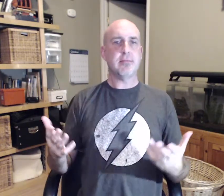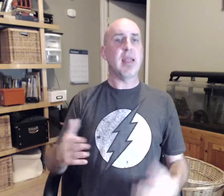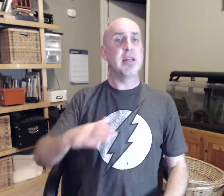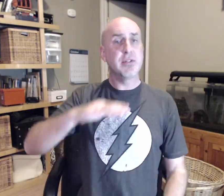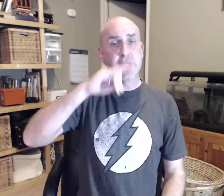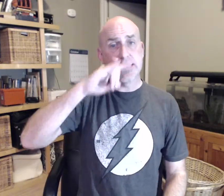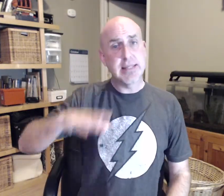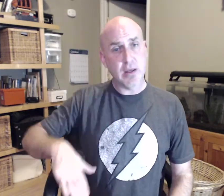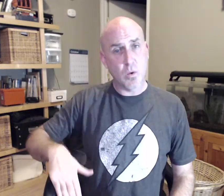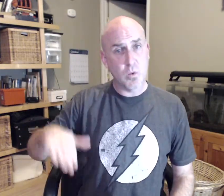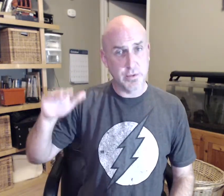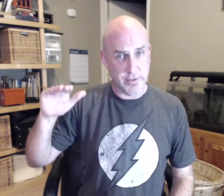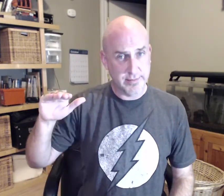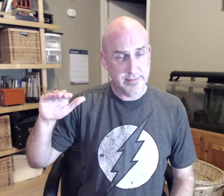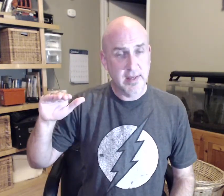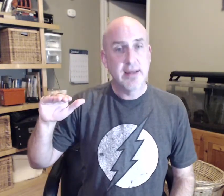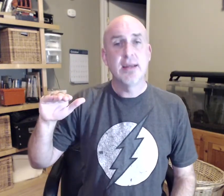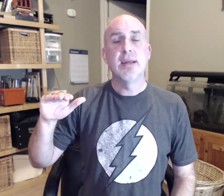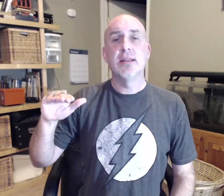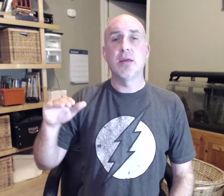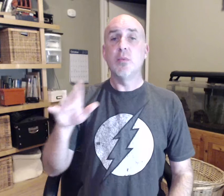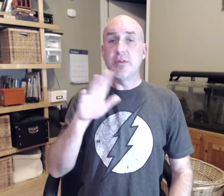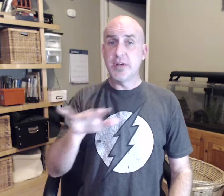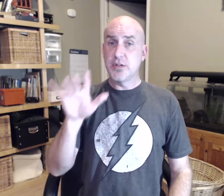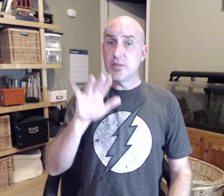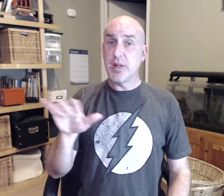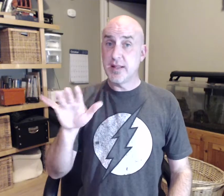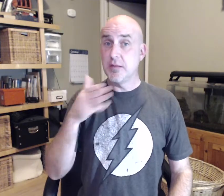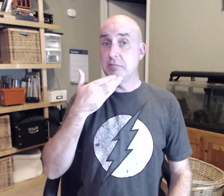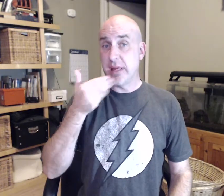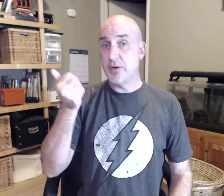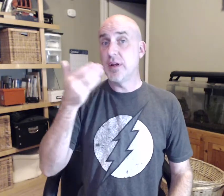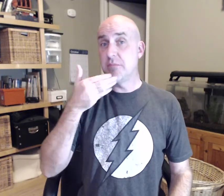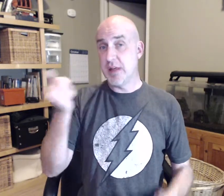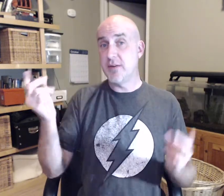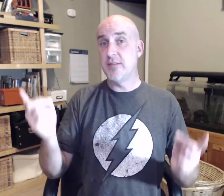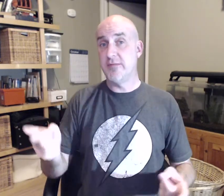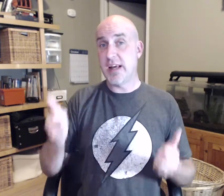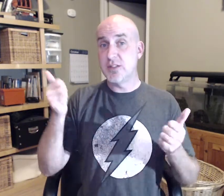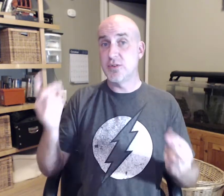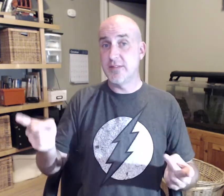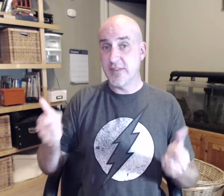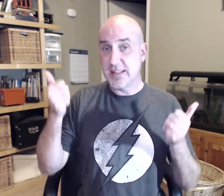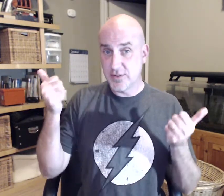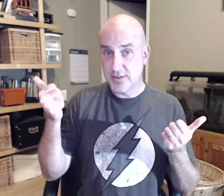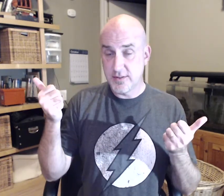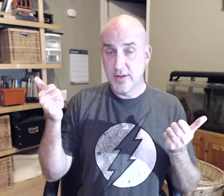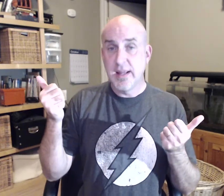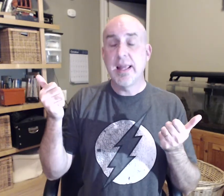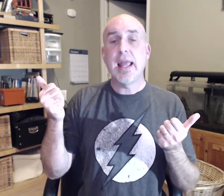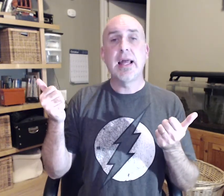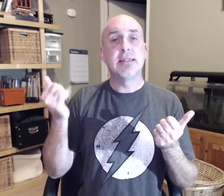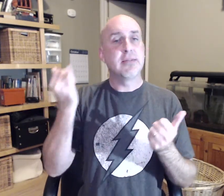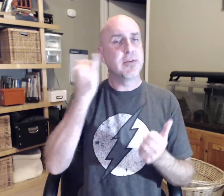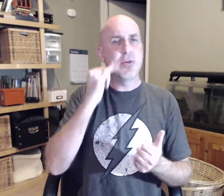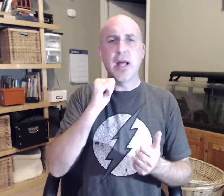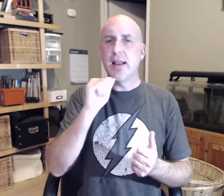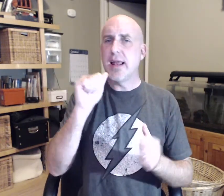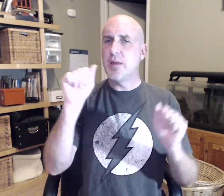As your kids get older, they will be fingerspelling better and better and faster and faster. And if you're not able